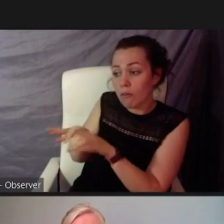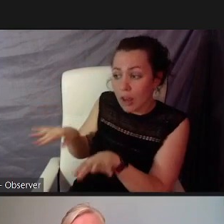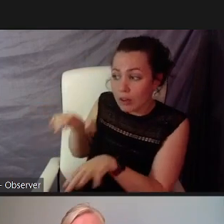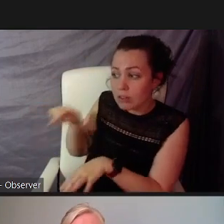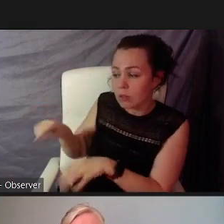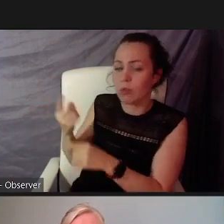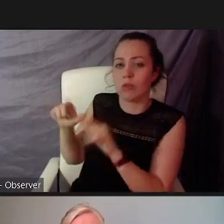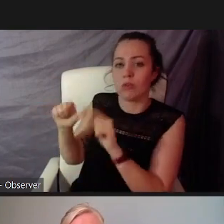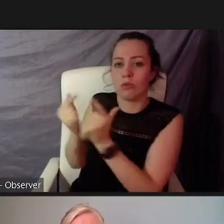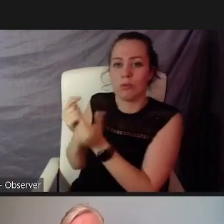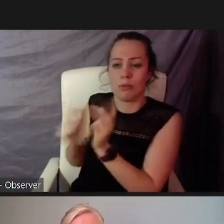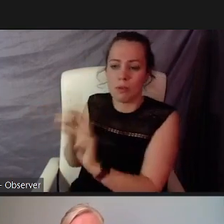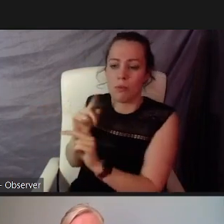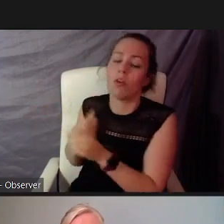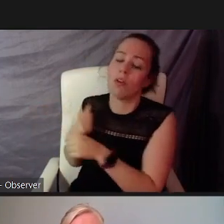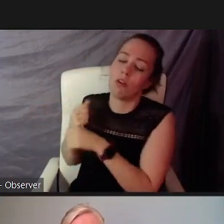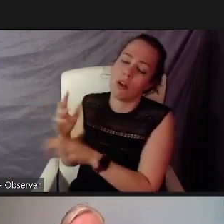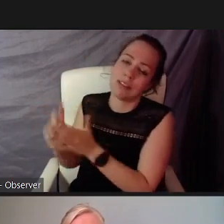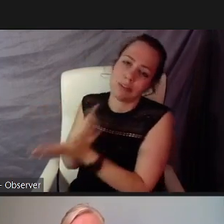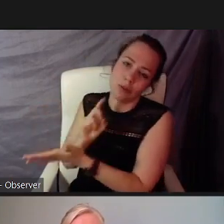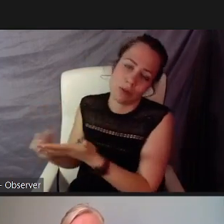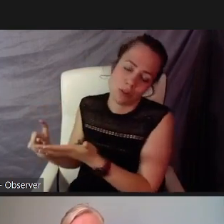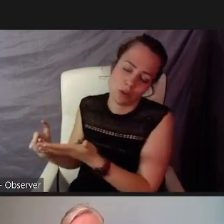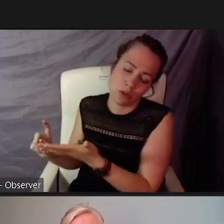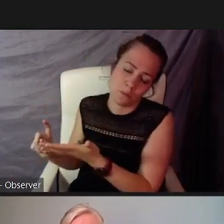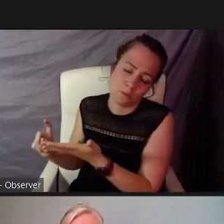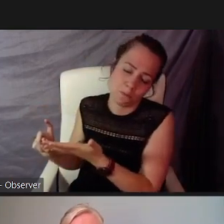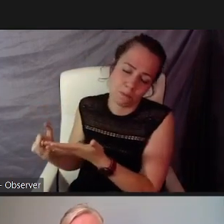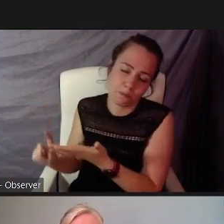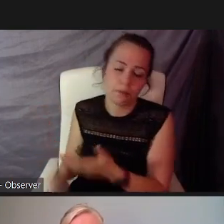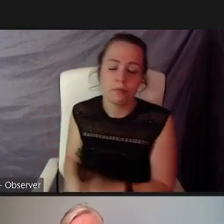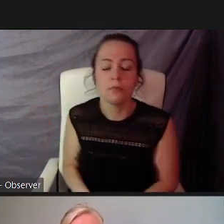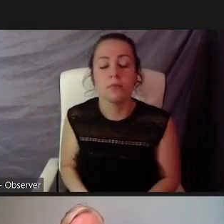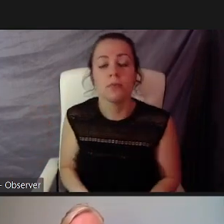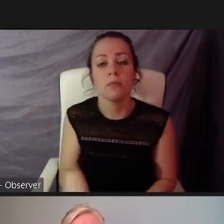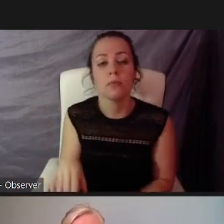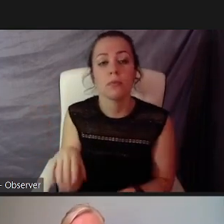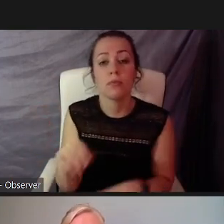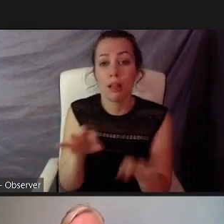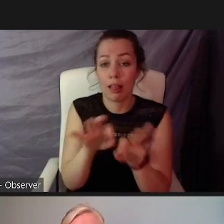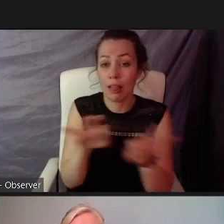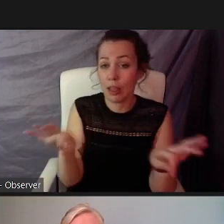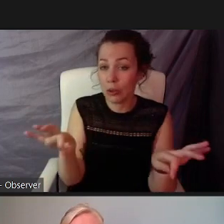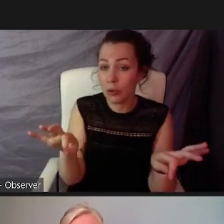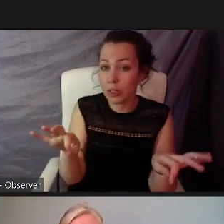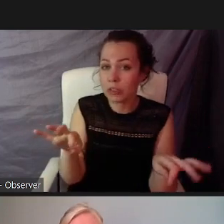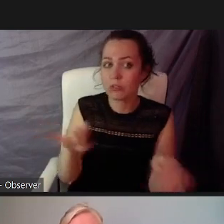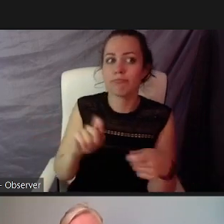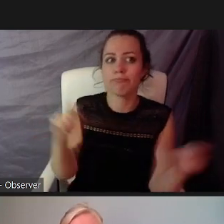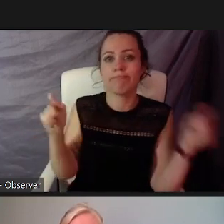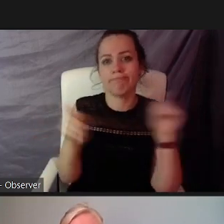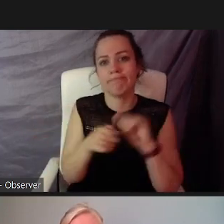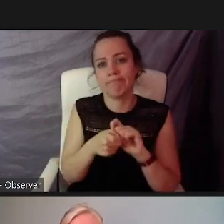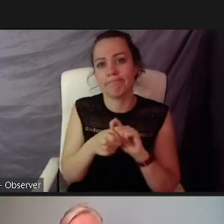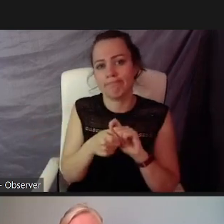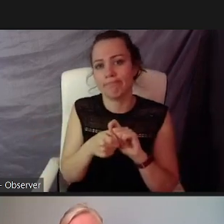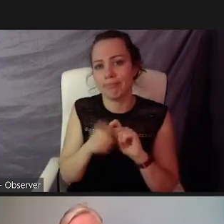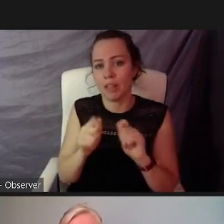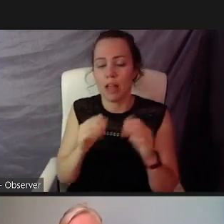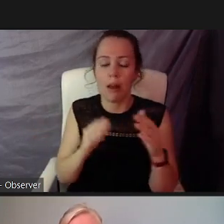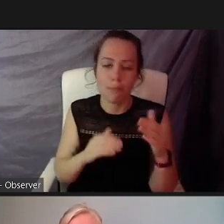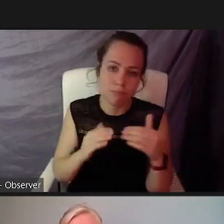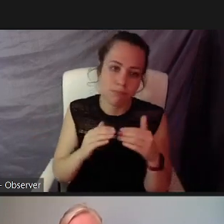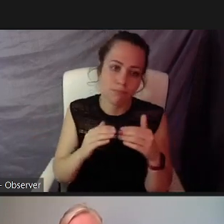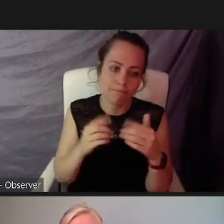as belonging to that group. So language also can go beyond that as well. So we can also